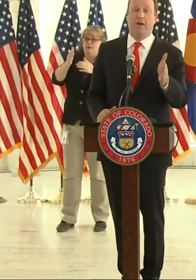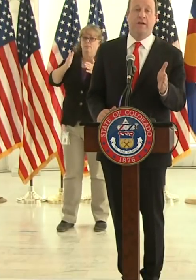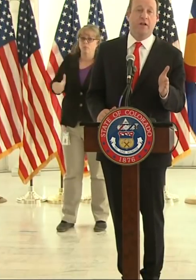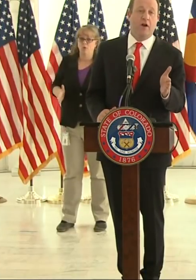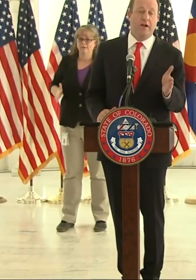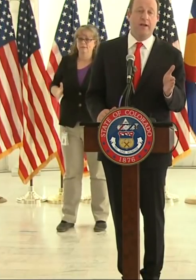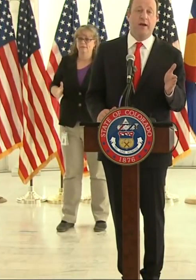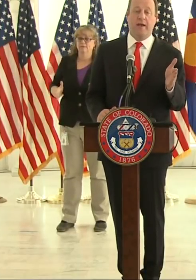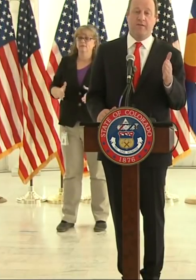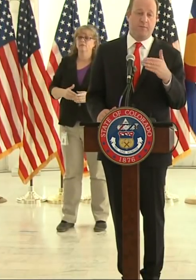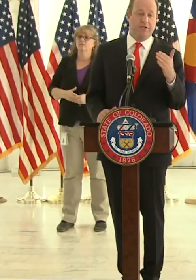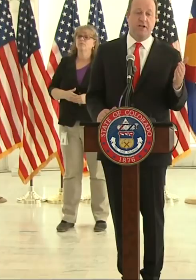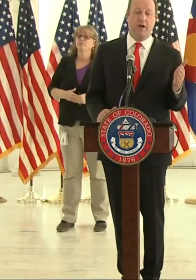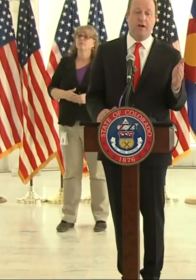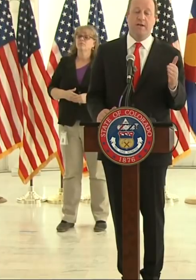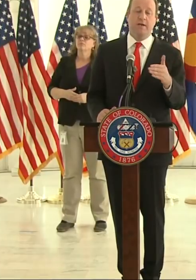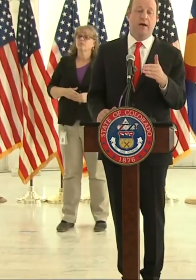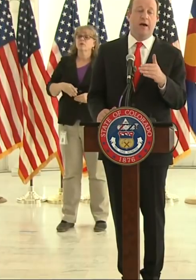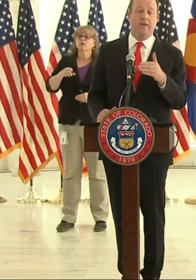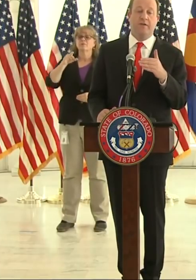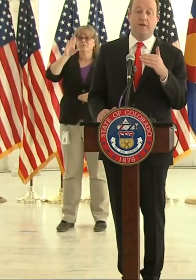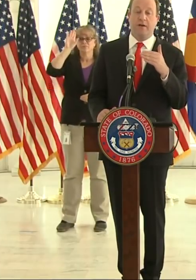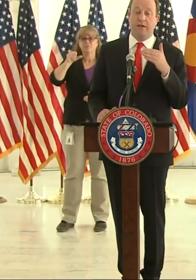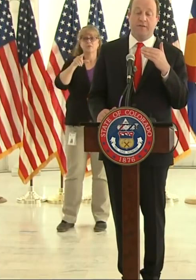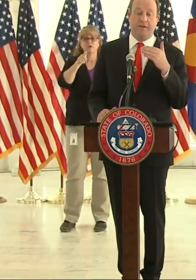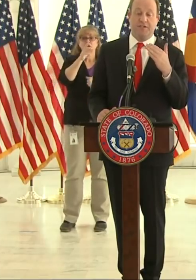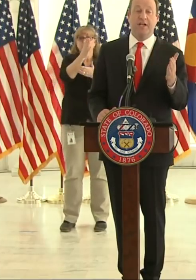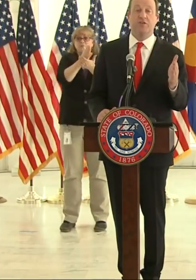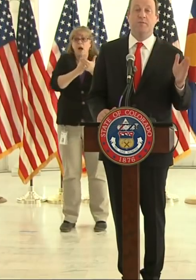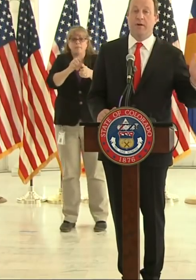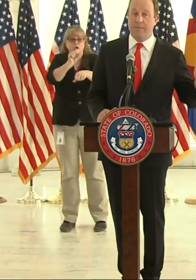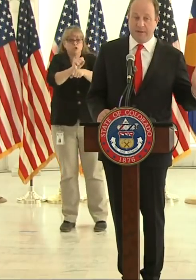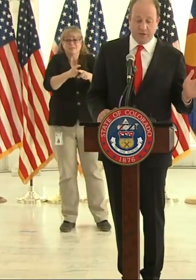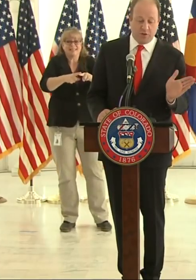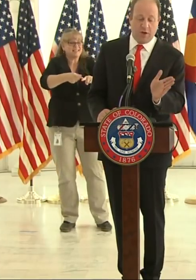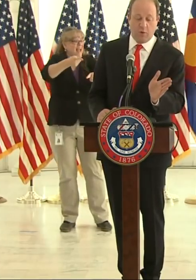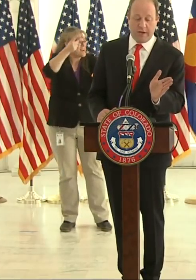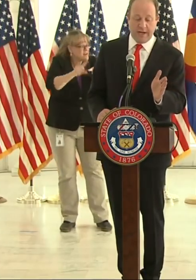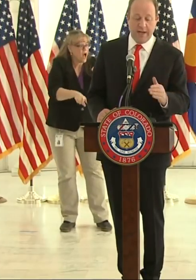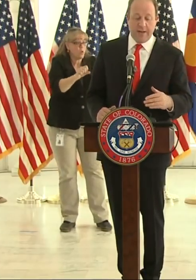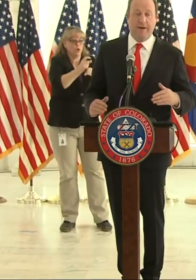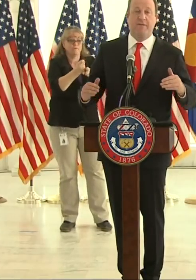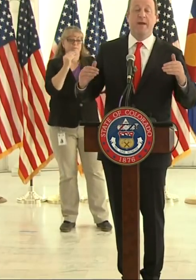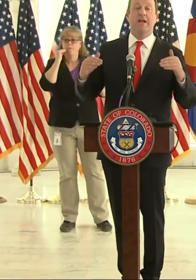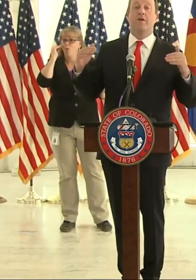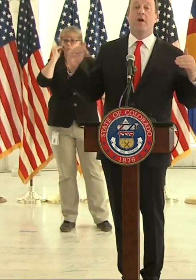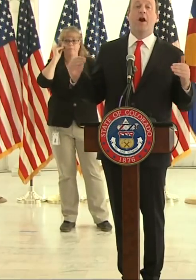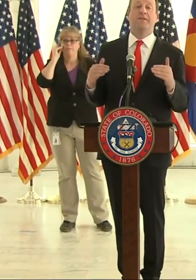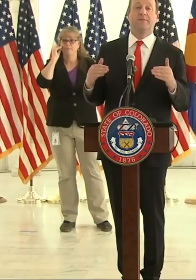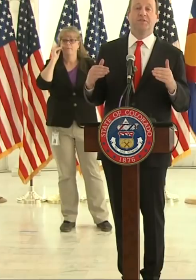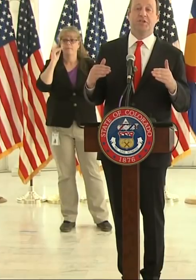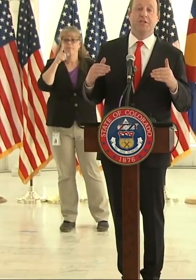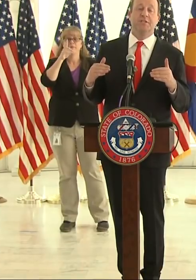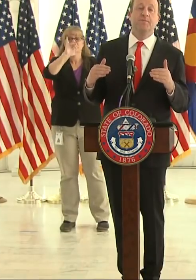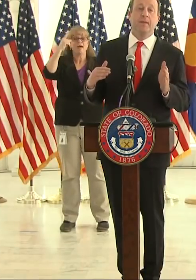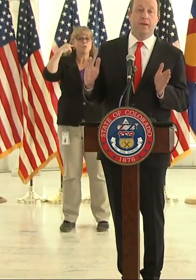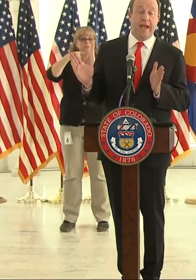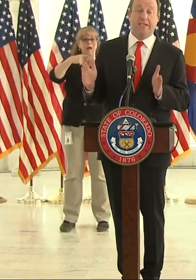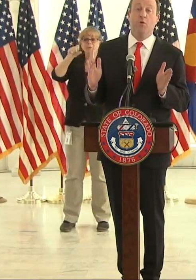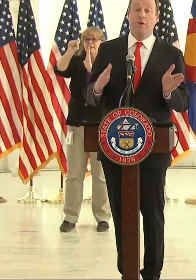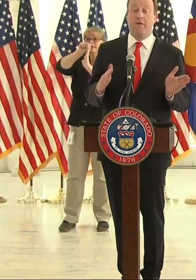you're guarding, if you're a prison guard, if you're a state trooper, I mean, those are all working. But for many of our office